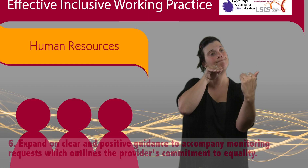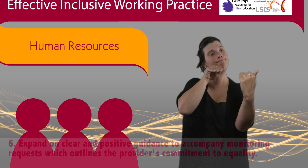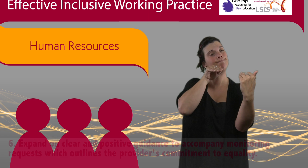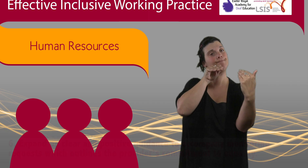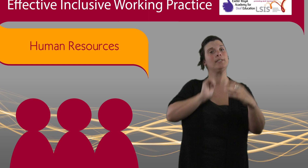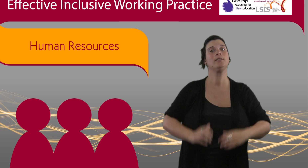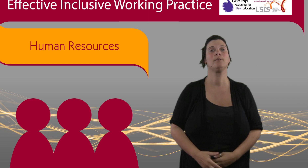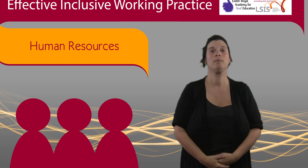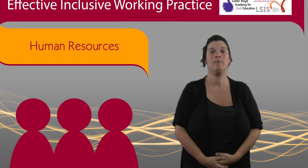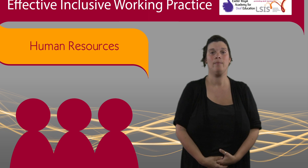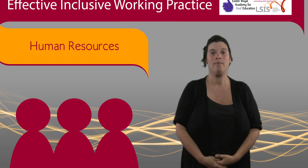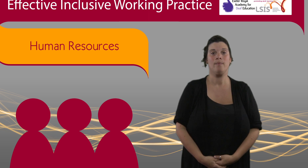equality.